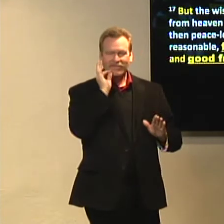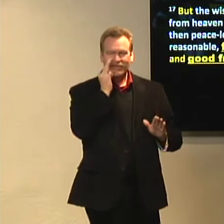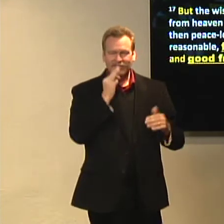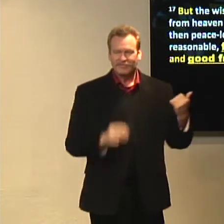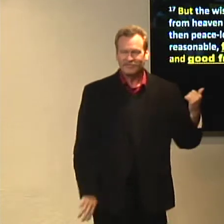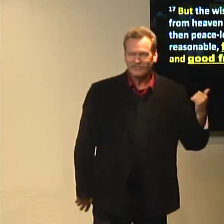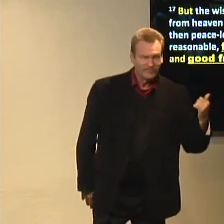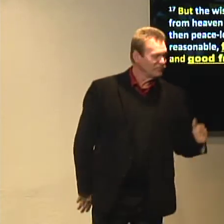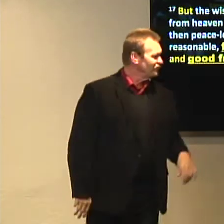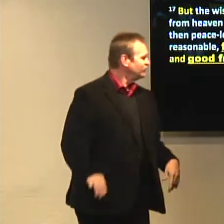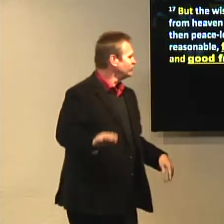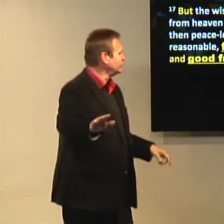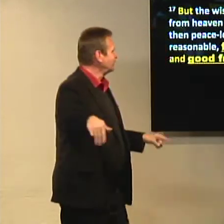for others.